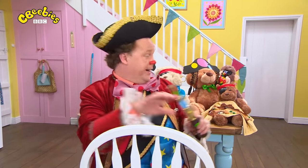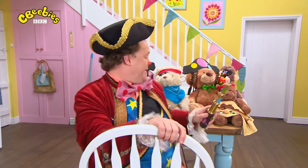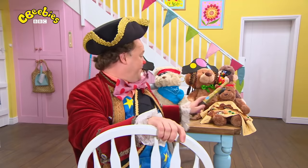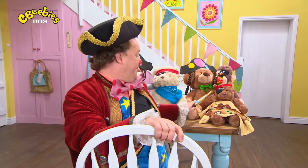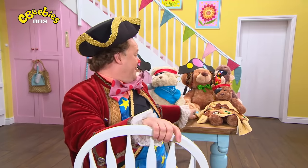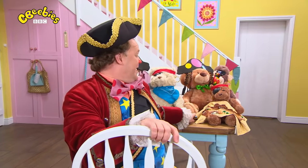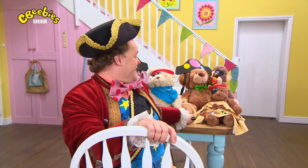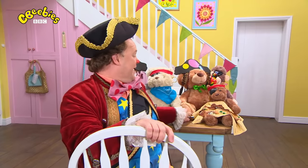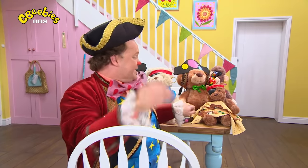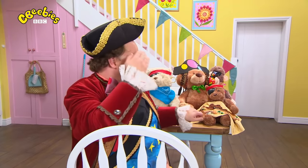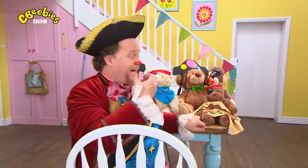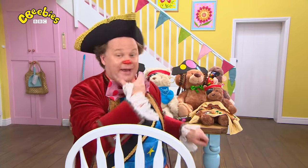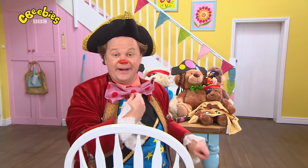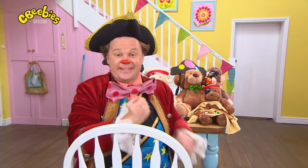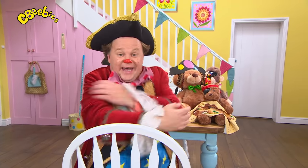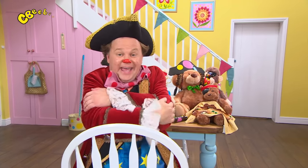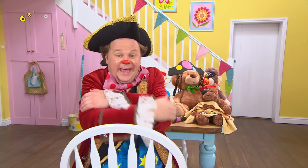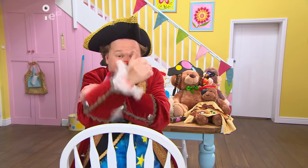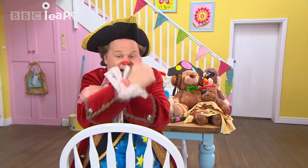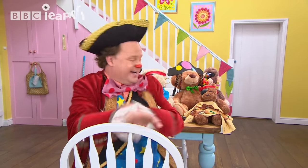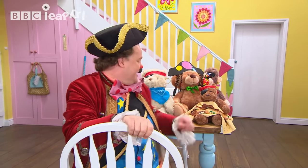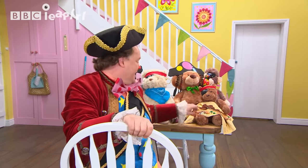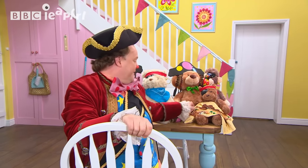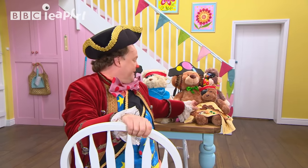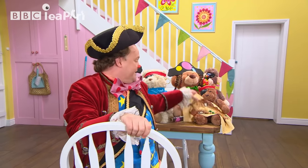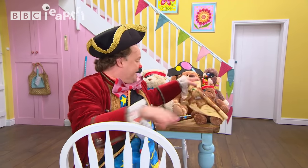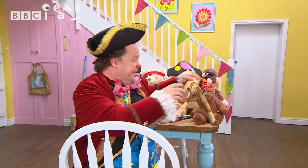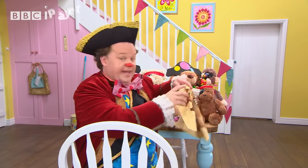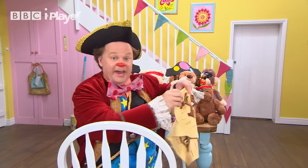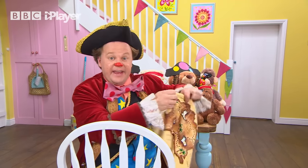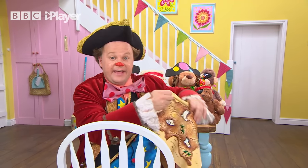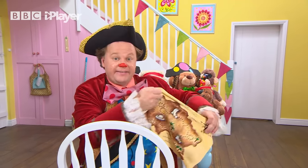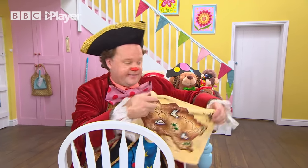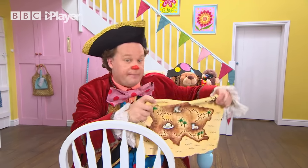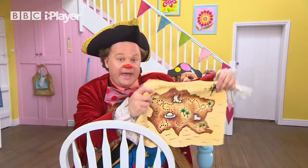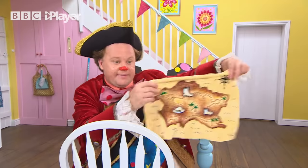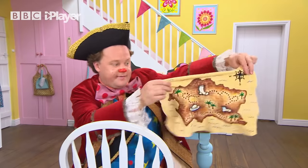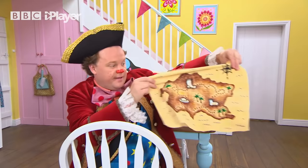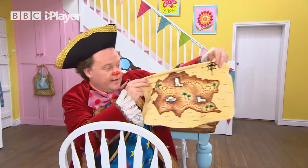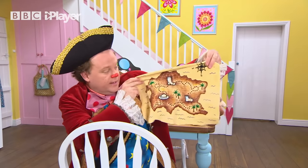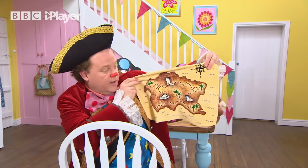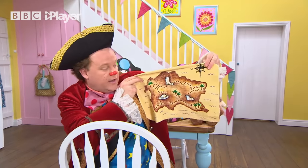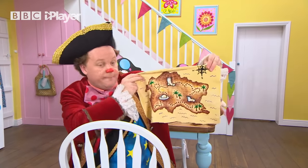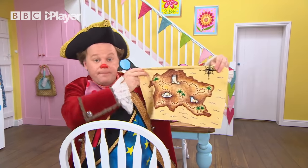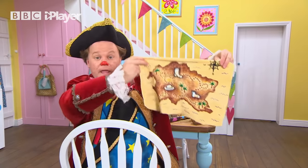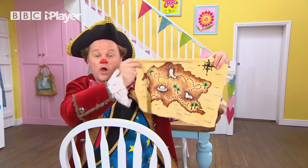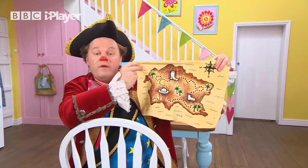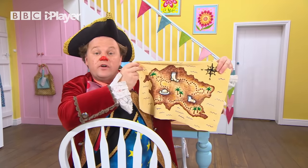oh thanks pirate teddy right here it is shipmates look we've got to